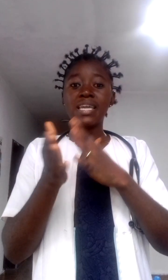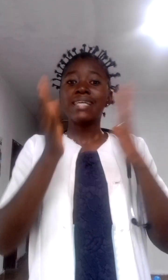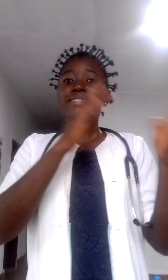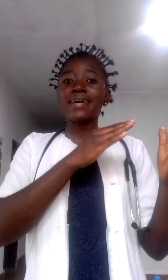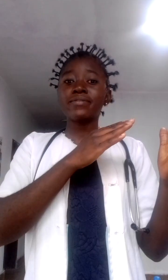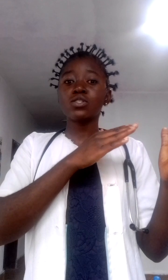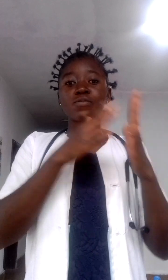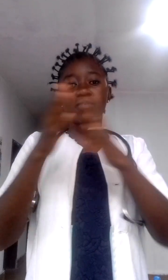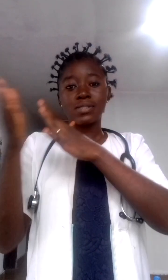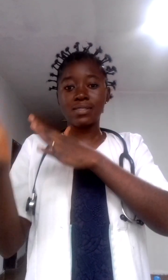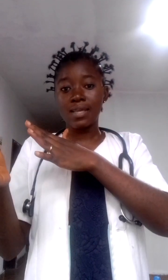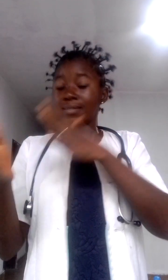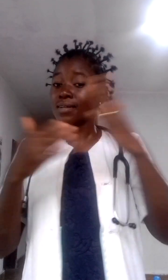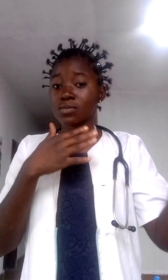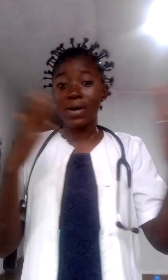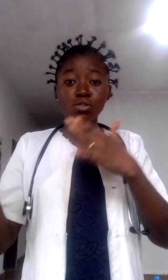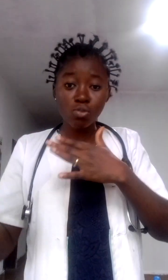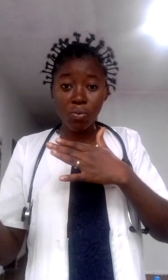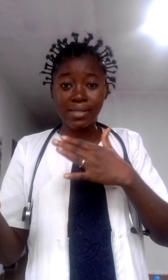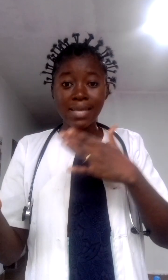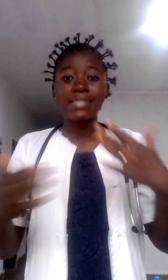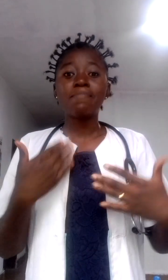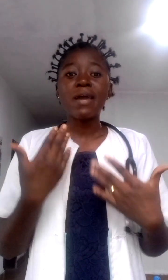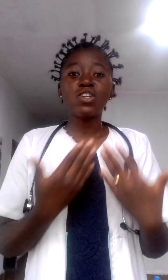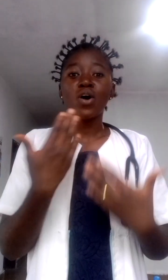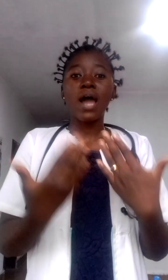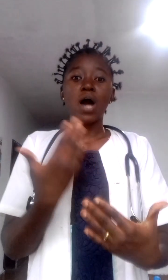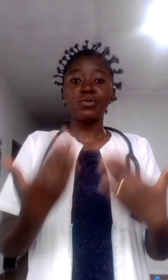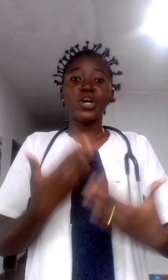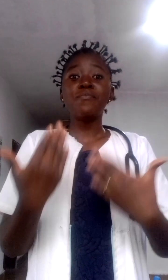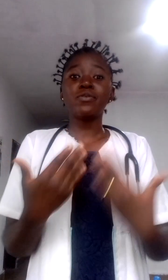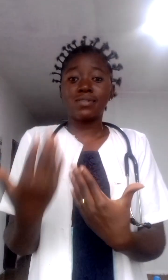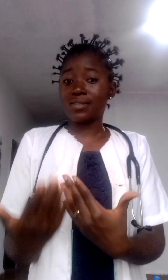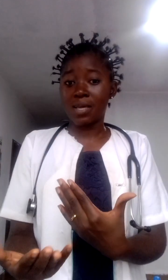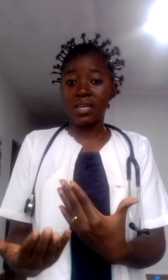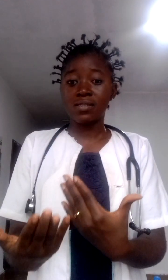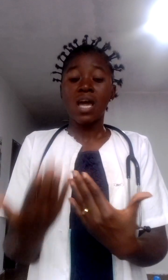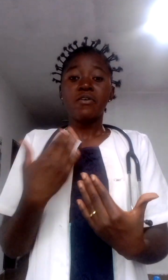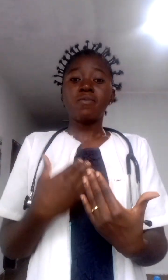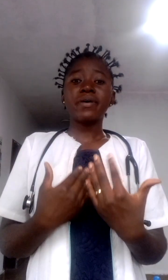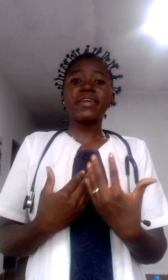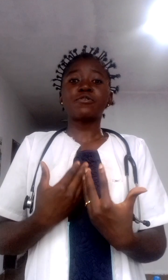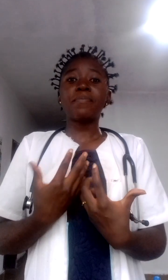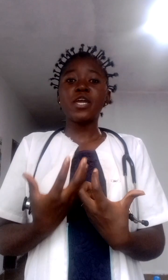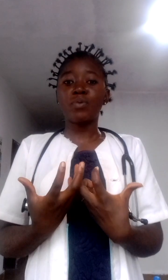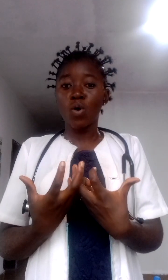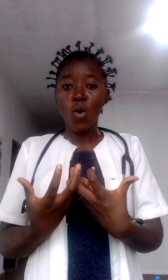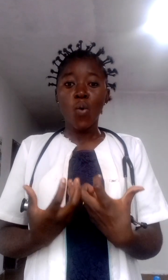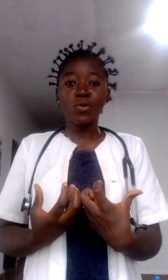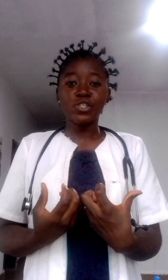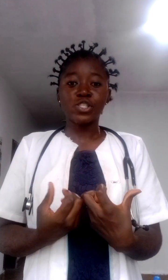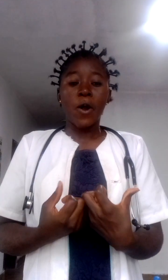approximately 7 to 14 days, that's 1 to 2 weeks, depending on how your immune system is. Remember, there are some people